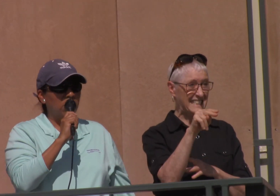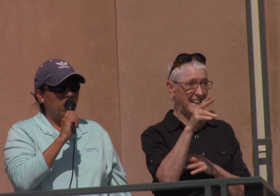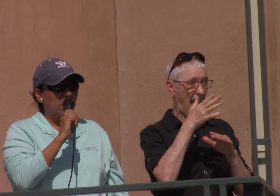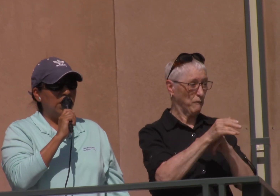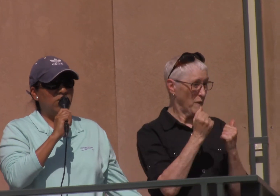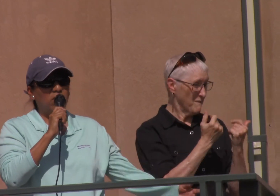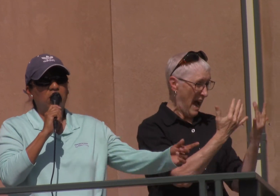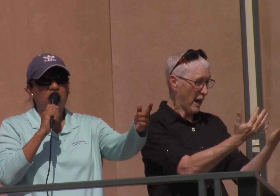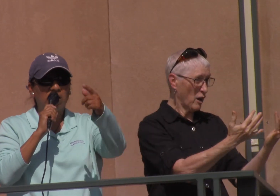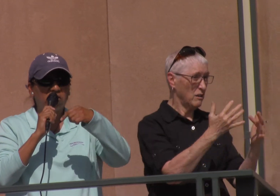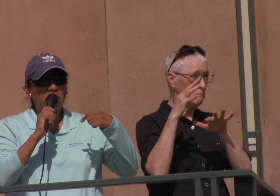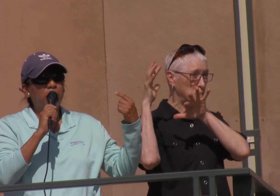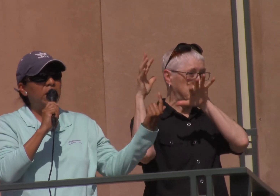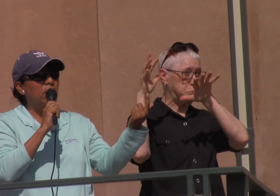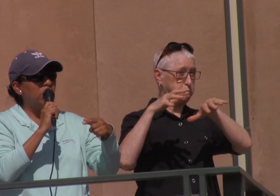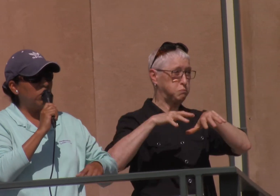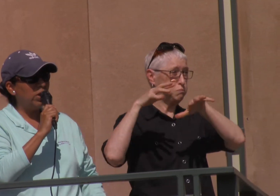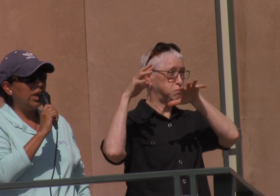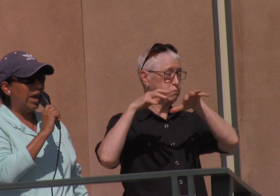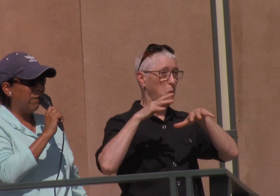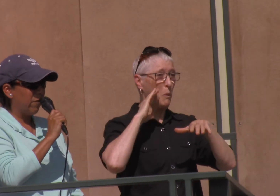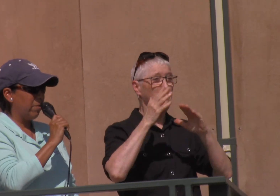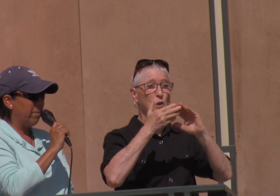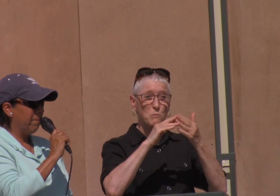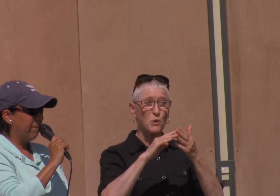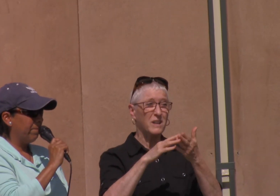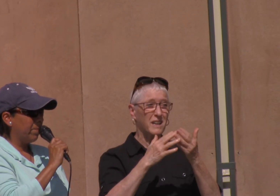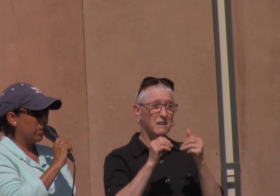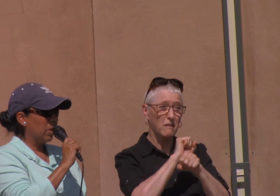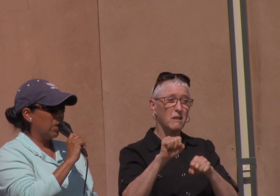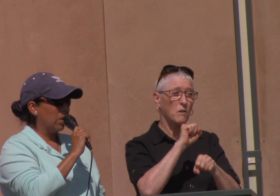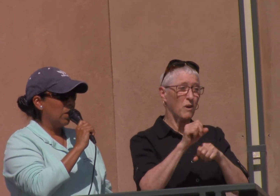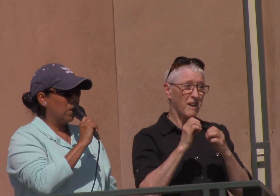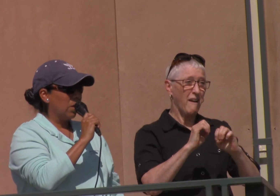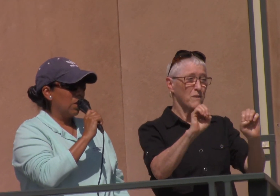fire is it's going to be a community effort.